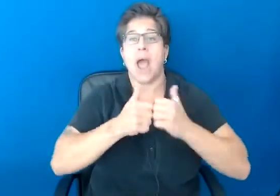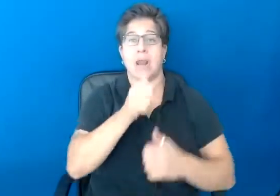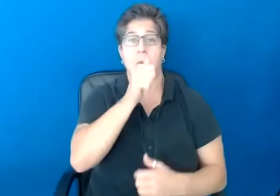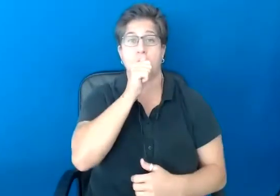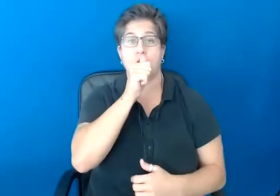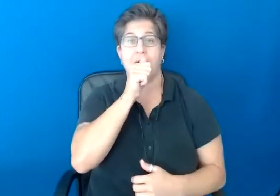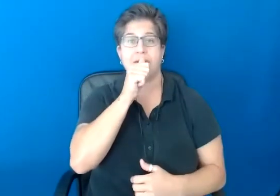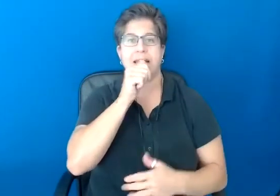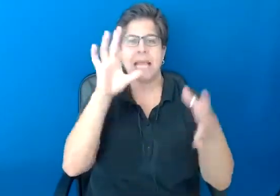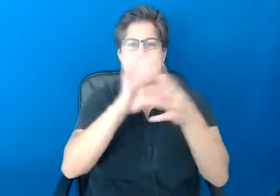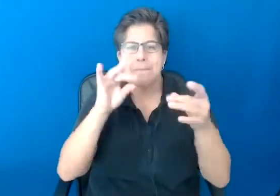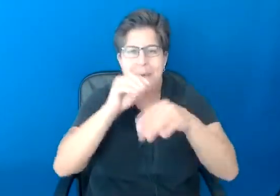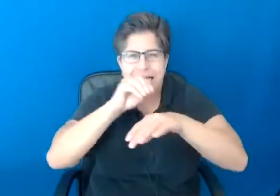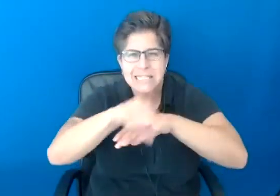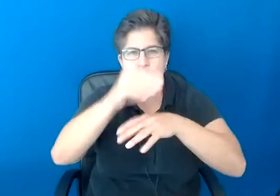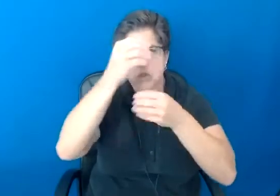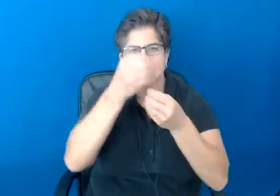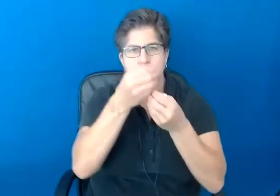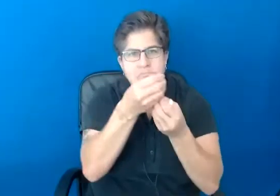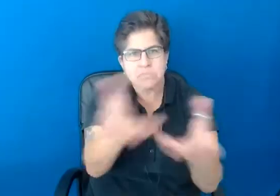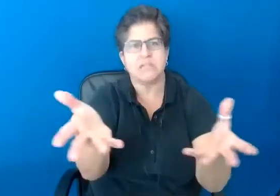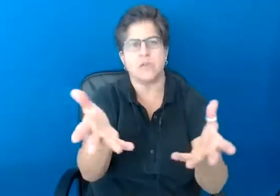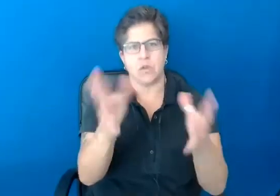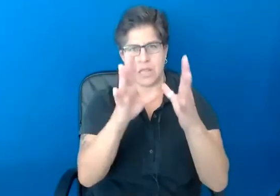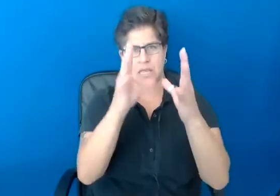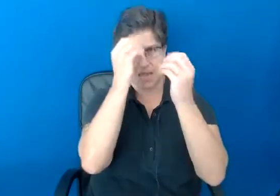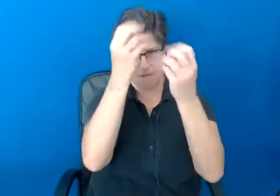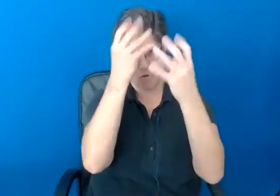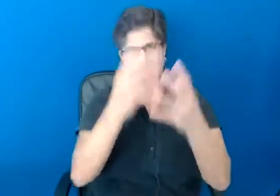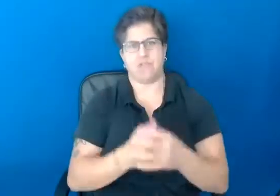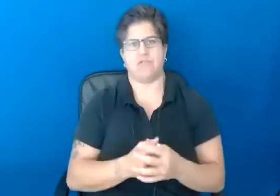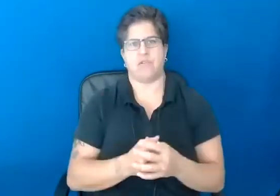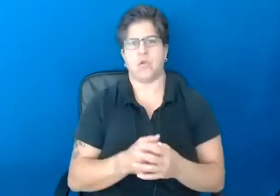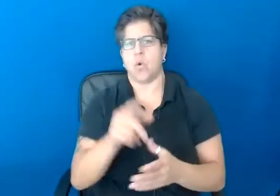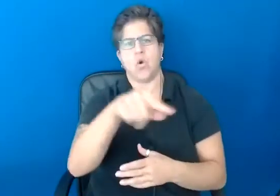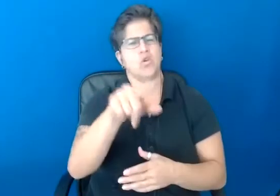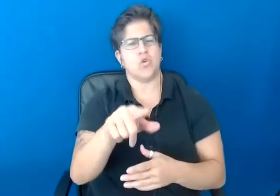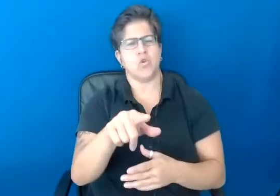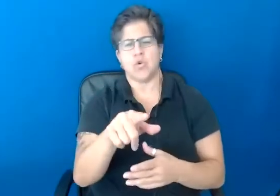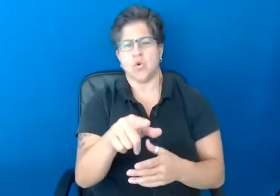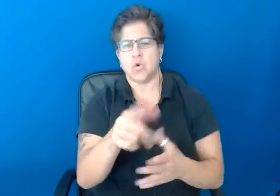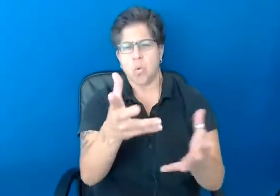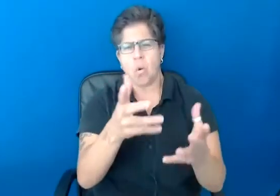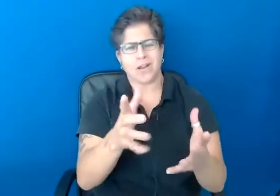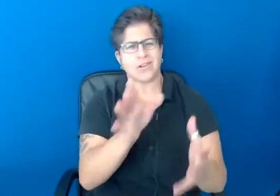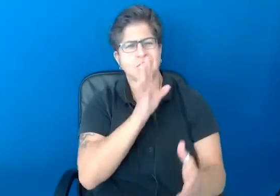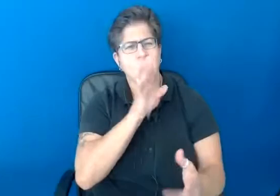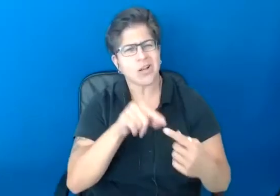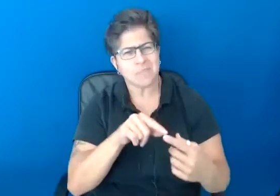can, but I don't know how to give you my phone number, and I don't want to give it to you. If they want to talk to you, have them send an